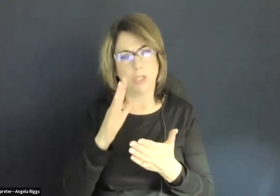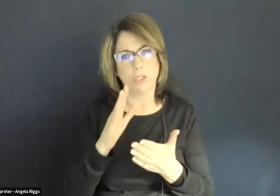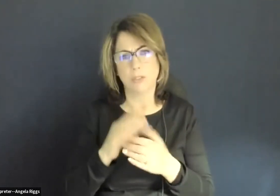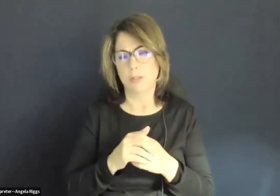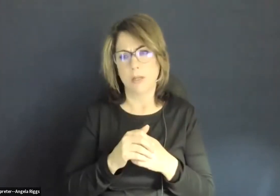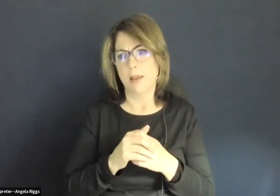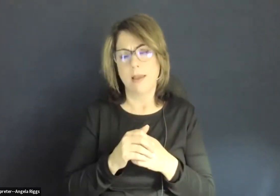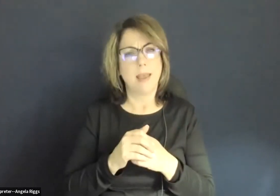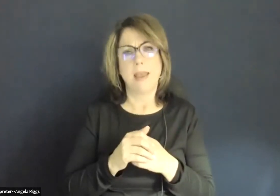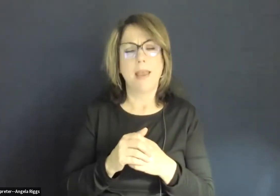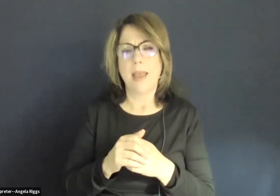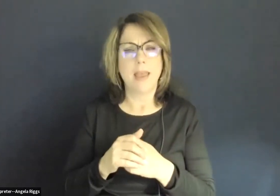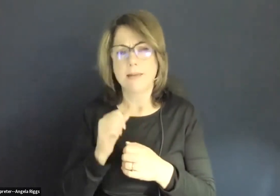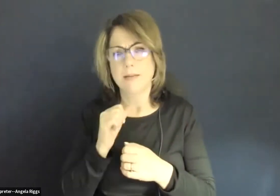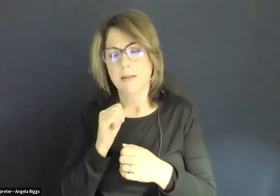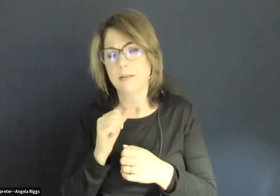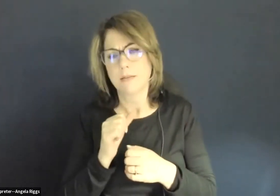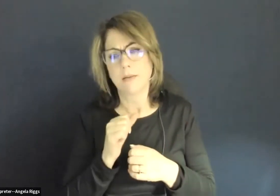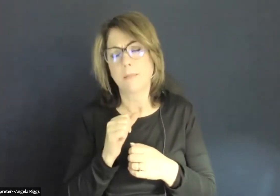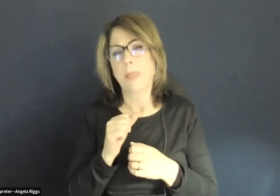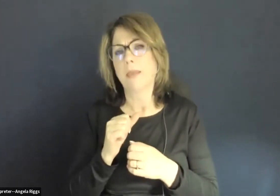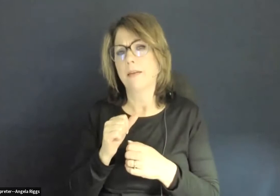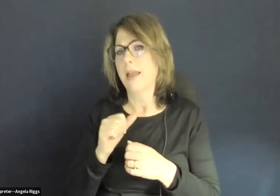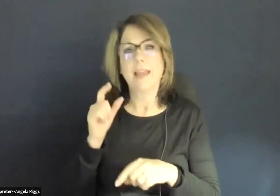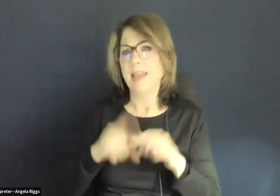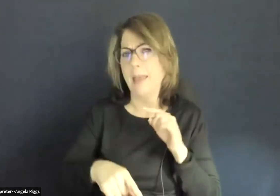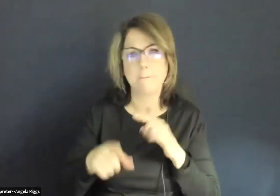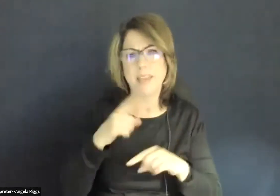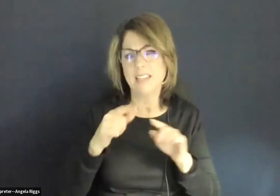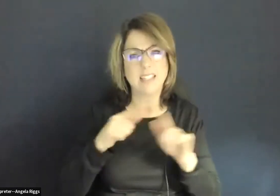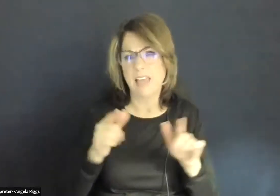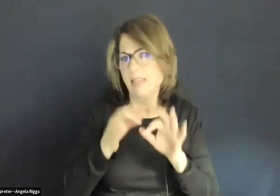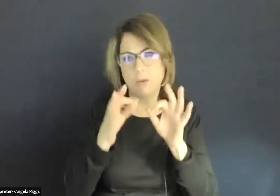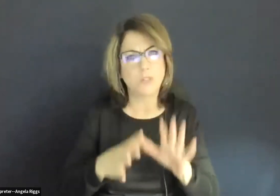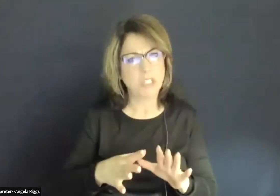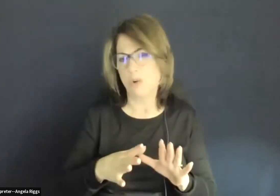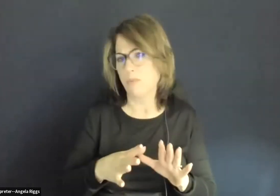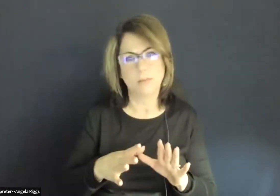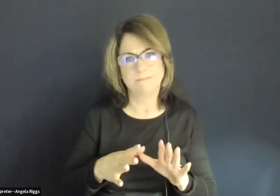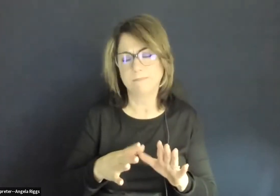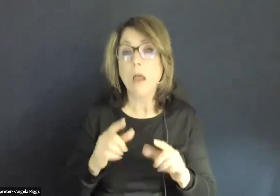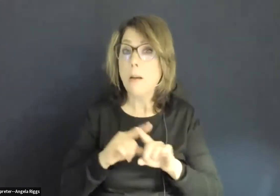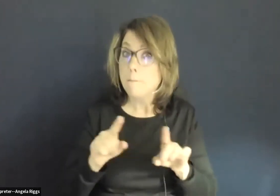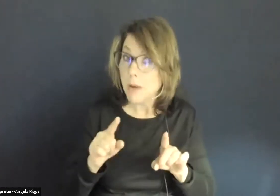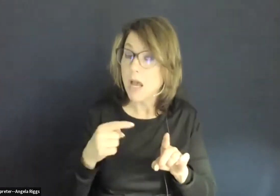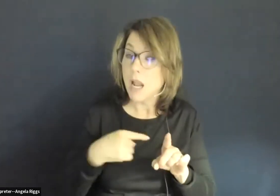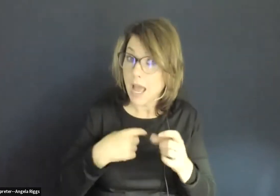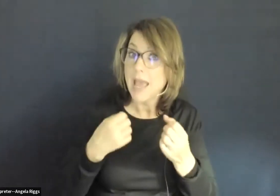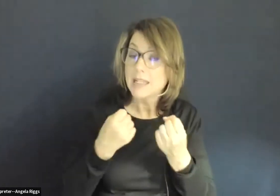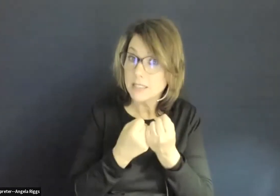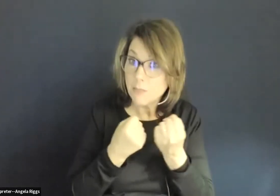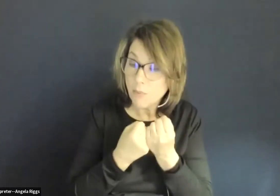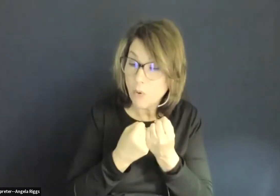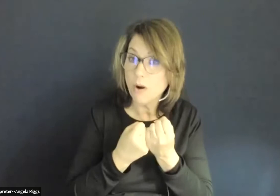language interpreter. but I had support and I applied